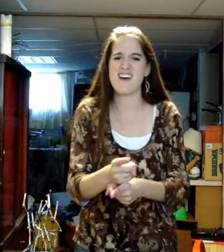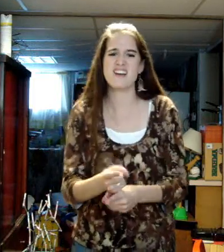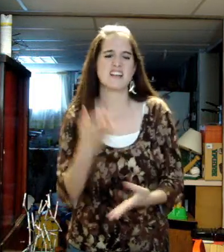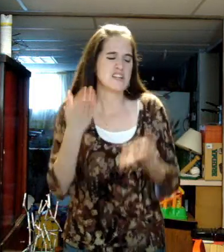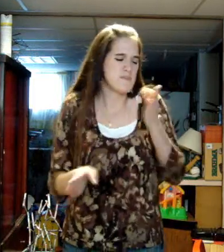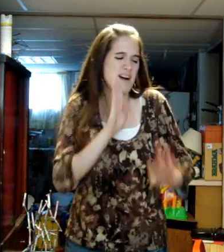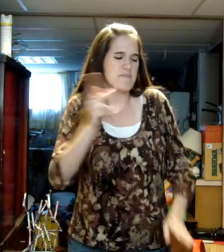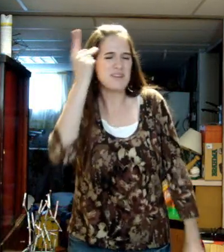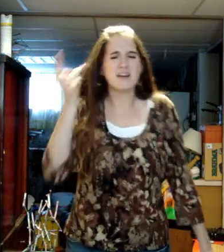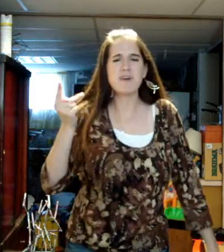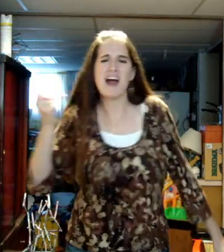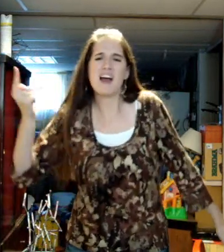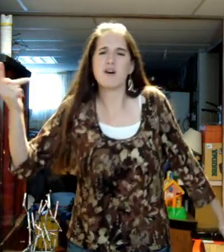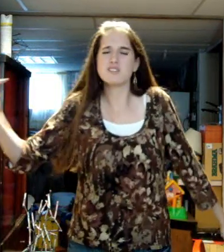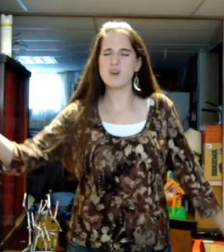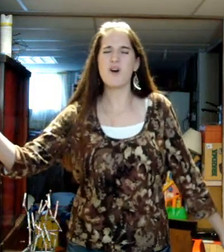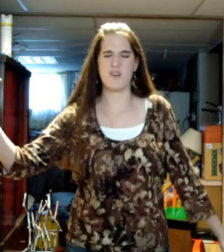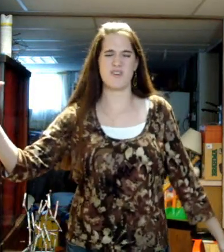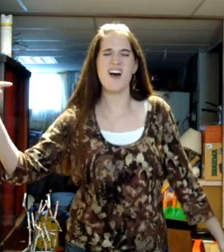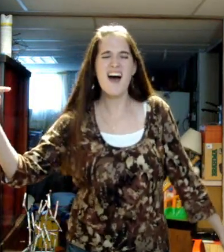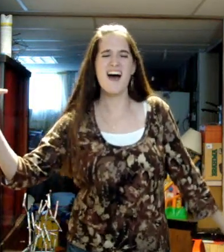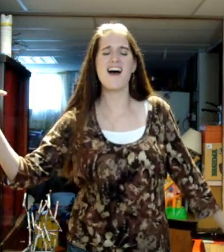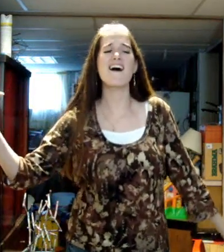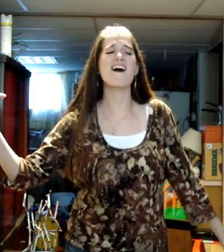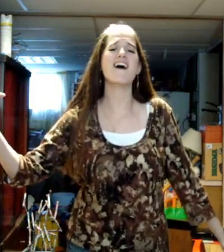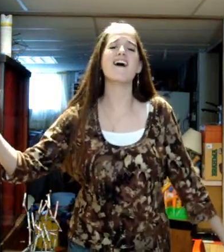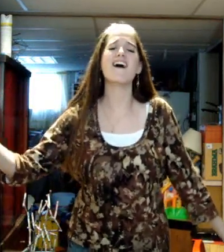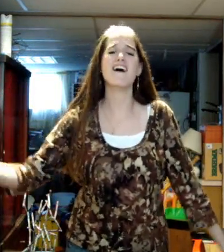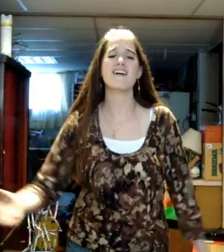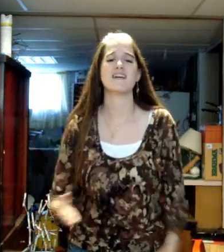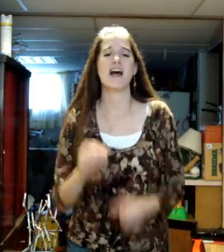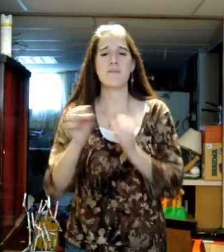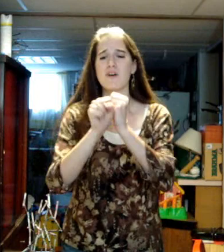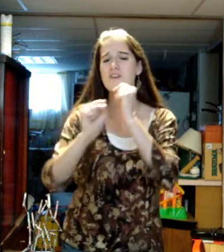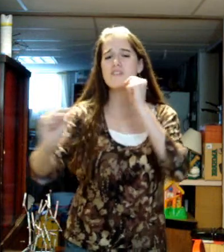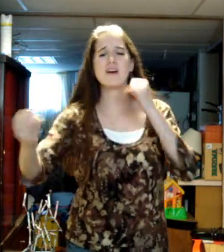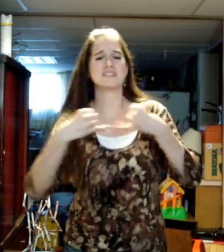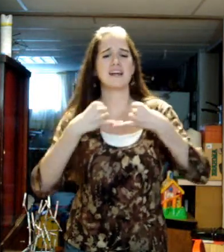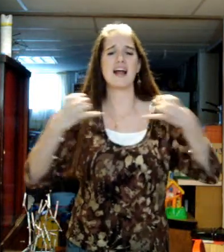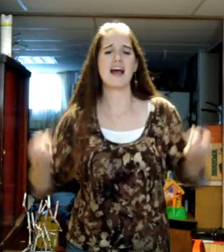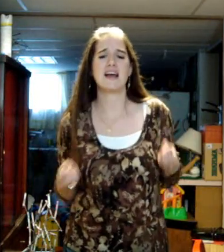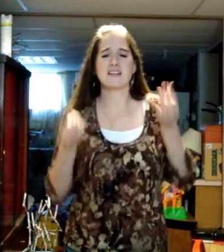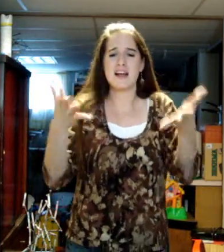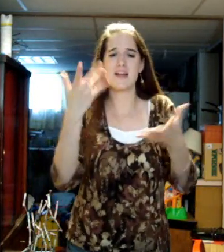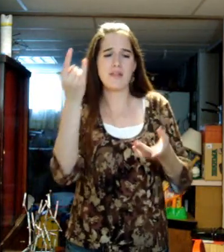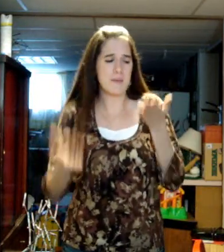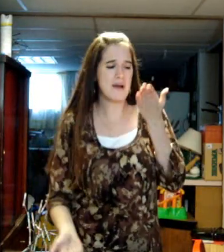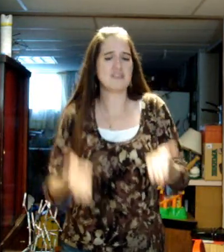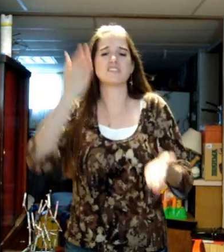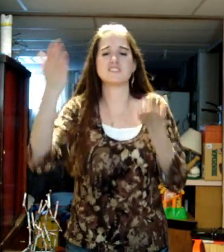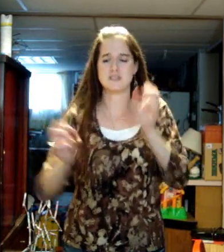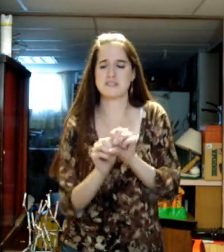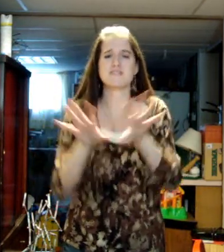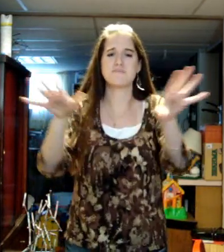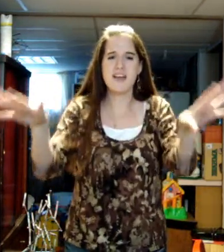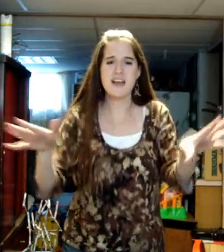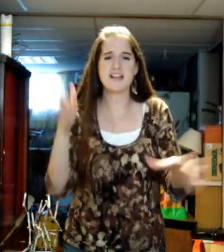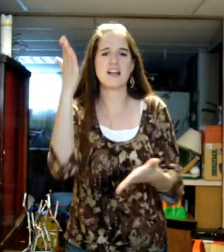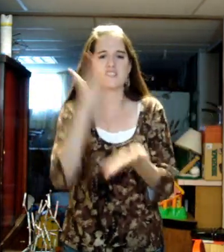be paranoid I'm avoiding the lines Cause it's just my split Cause I